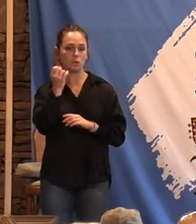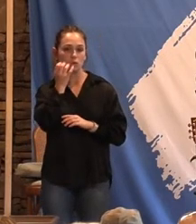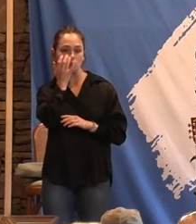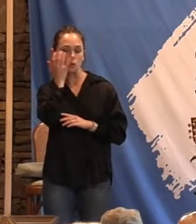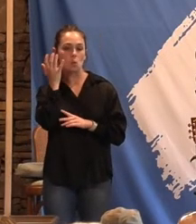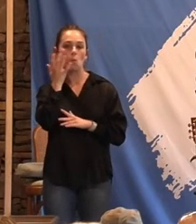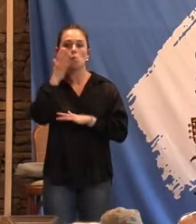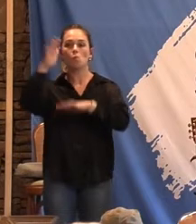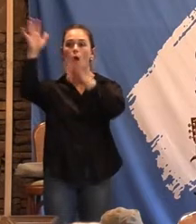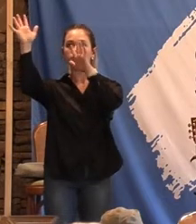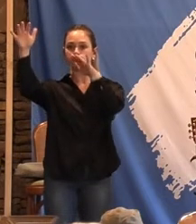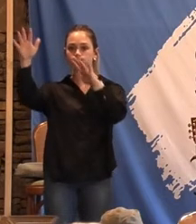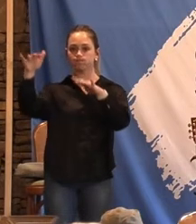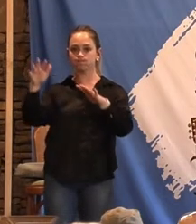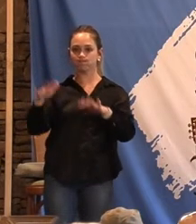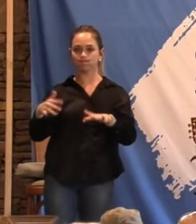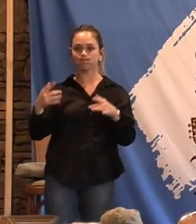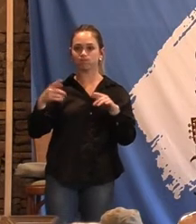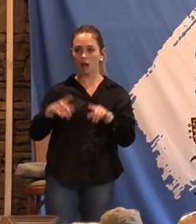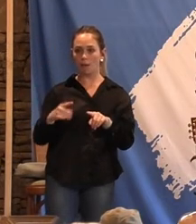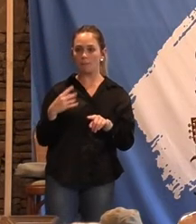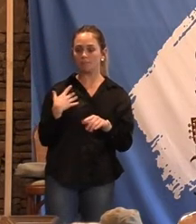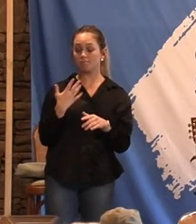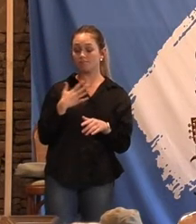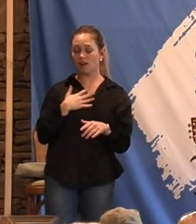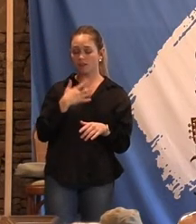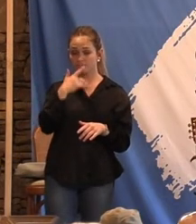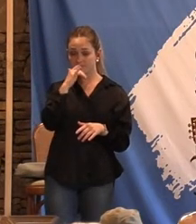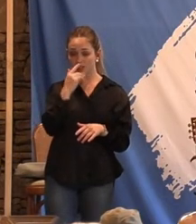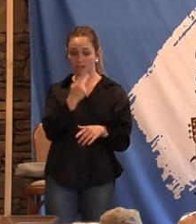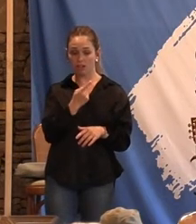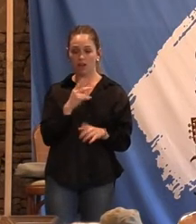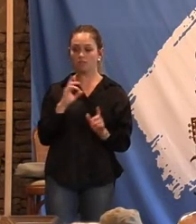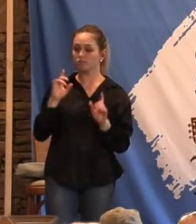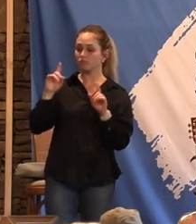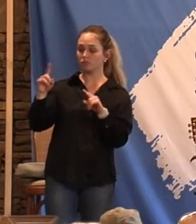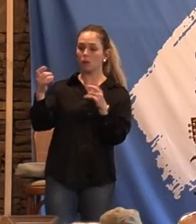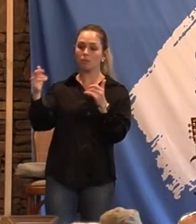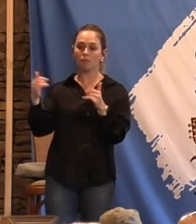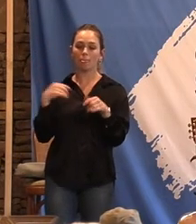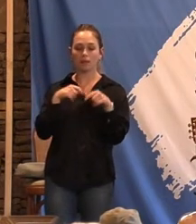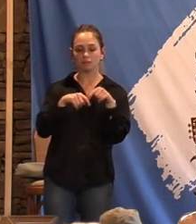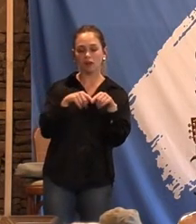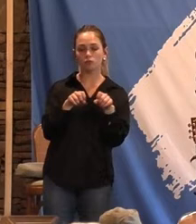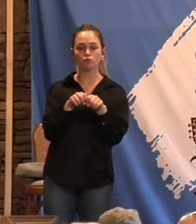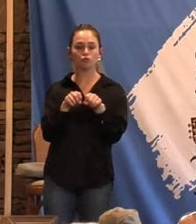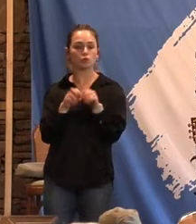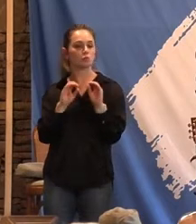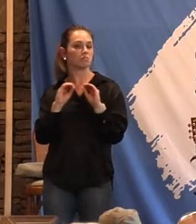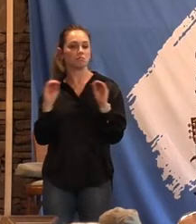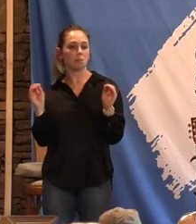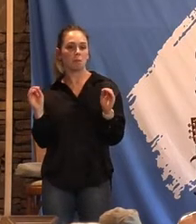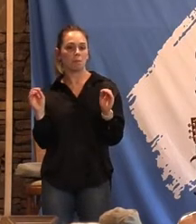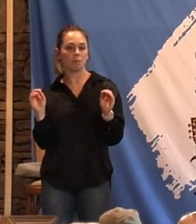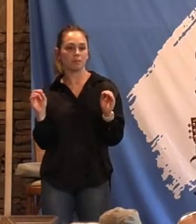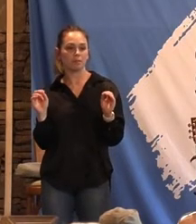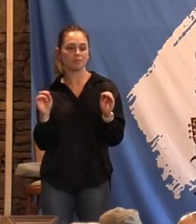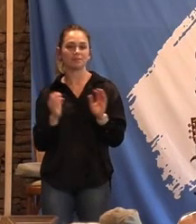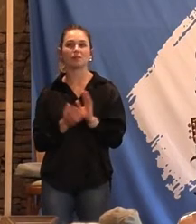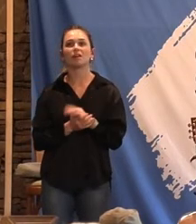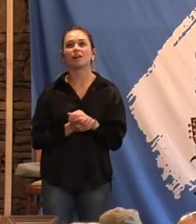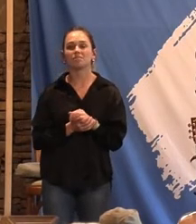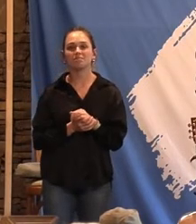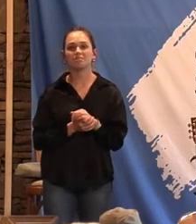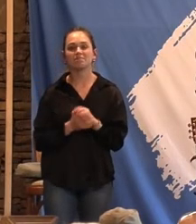rain, I took my children outside. We kicked off our socks and our shoes, and